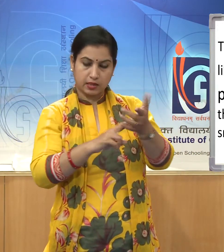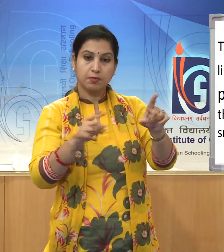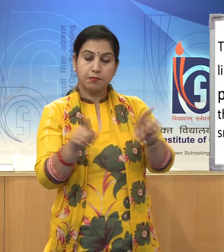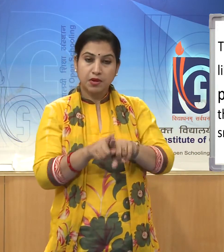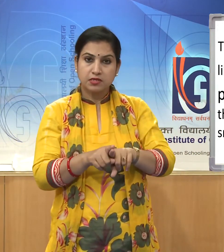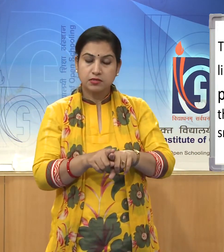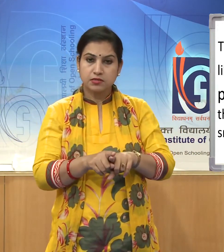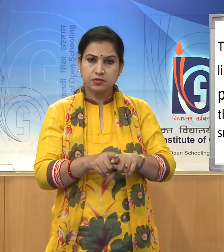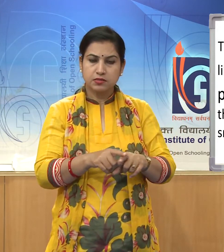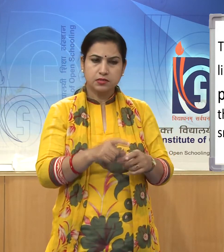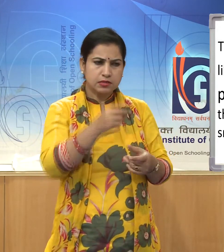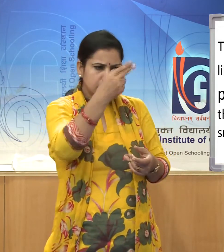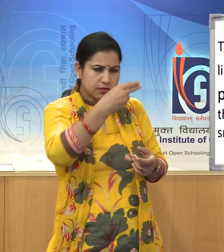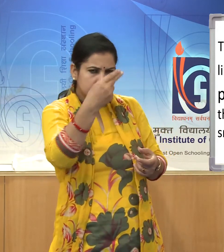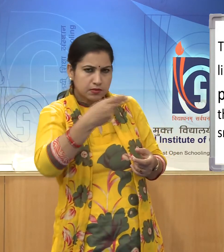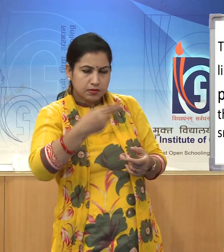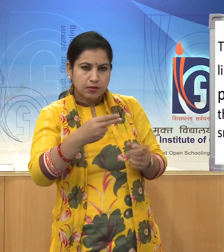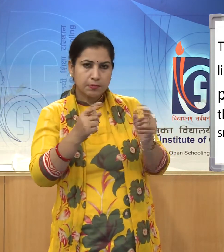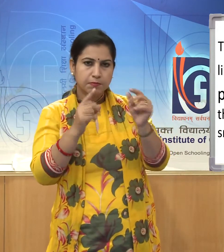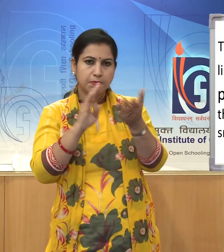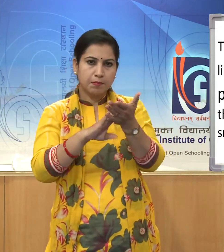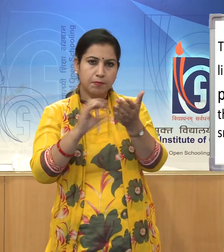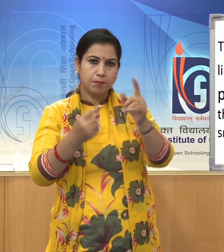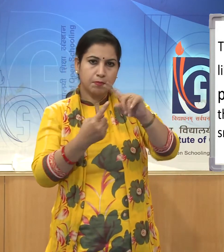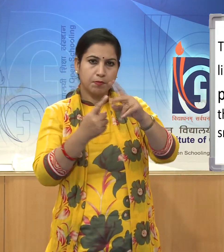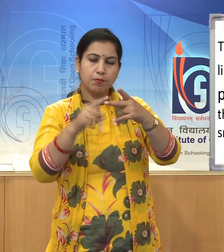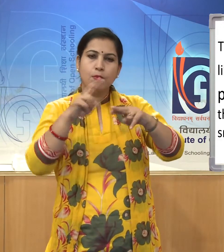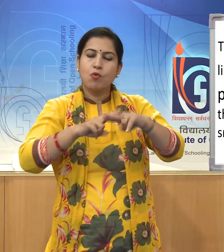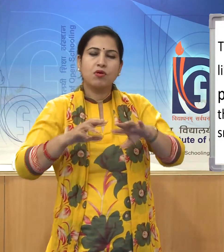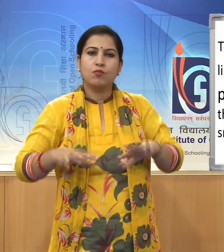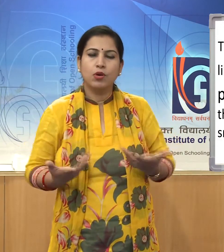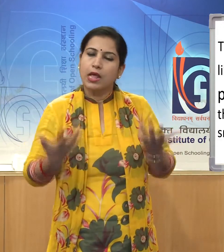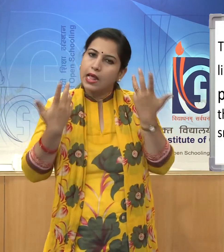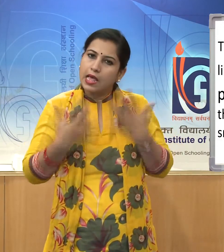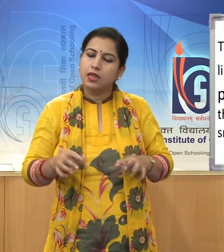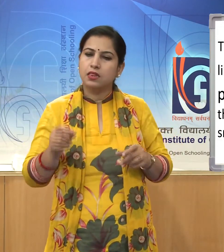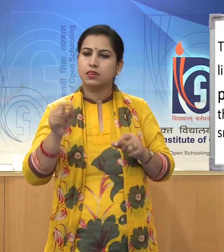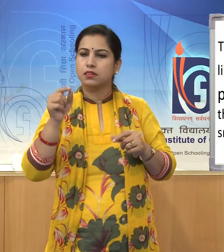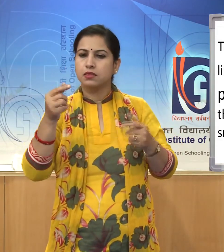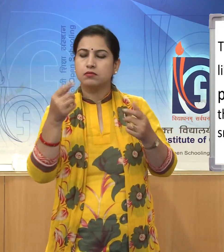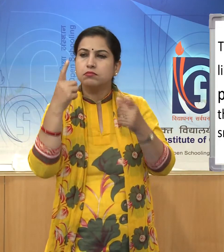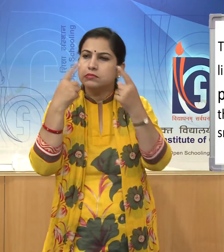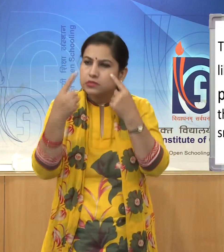And the motifs in their work were broken up into small parts.